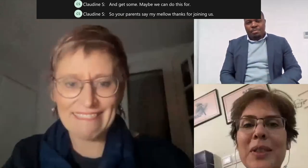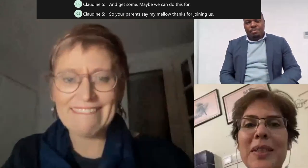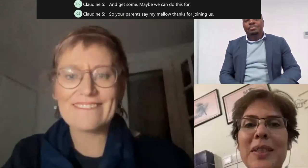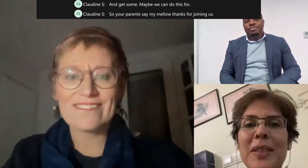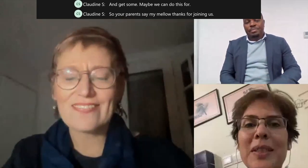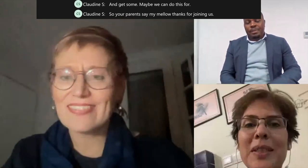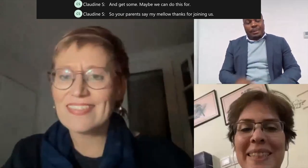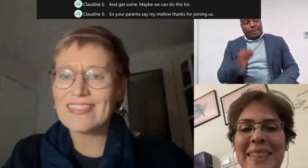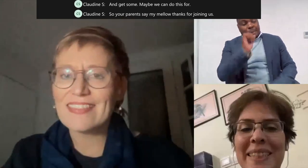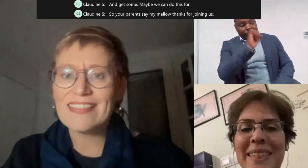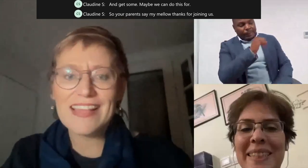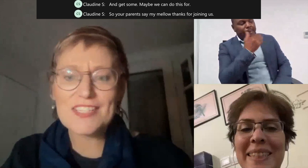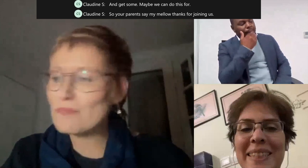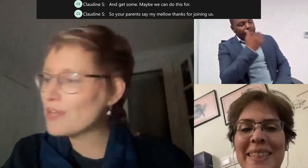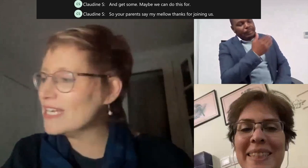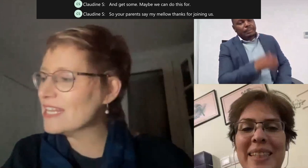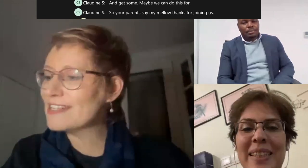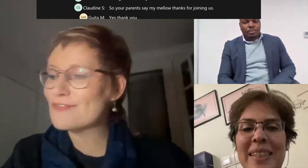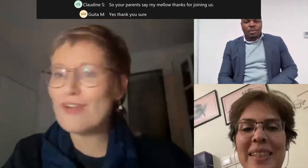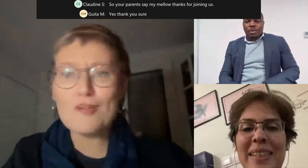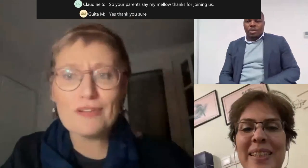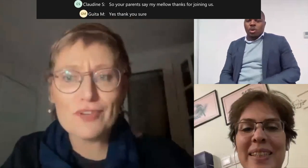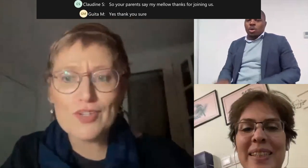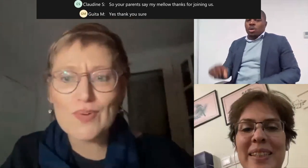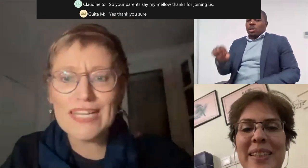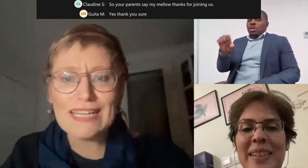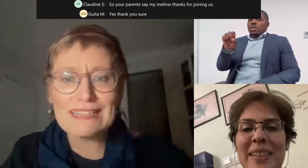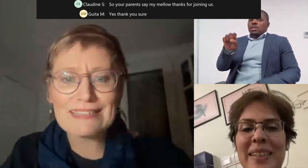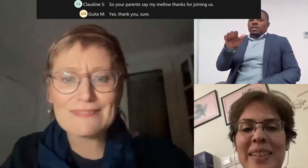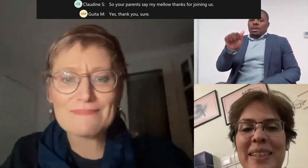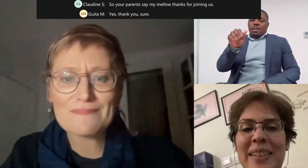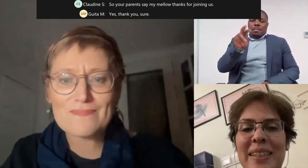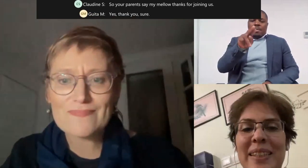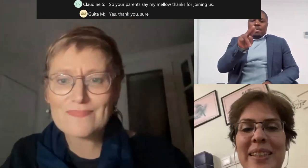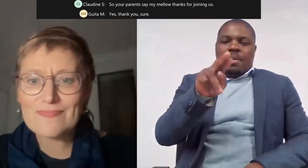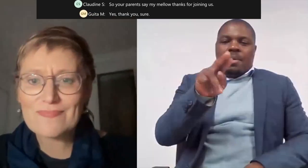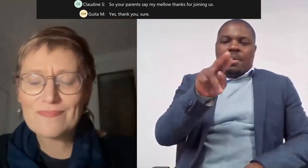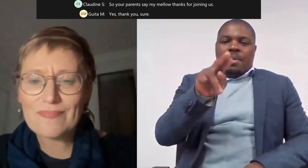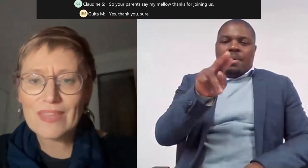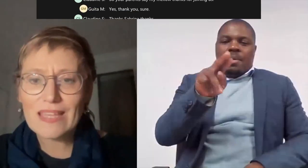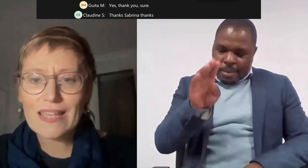Sure. Thanks, Sabrina. Thanks, Roma, for joining us.